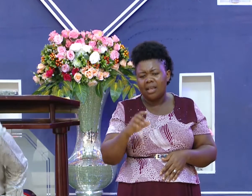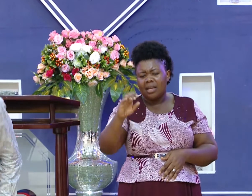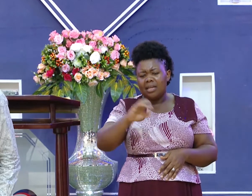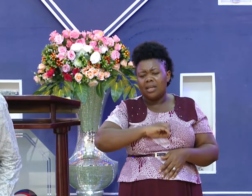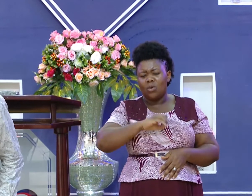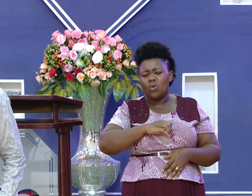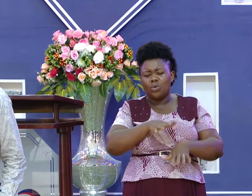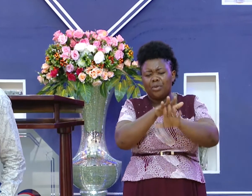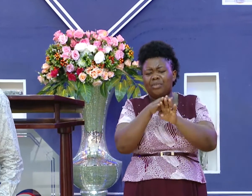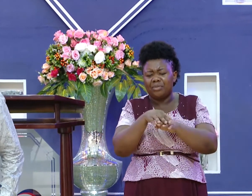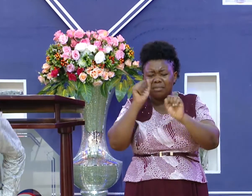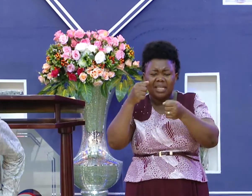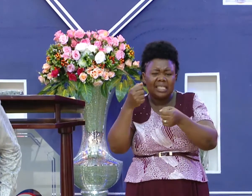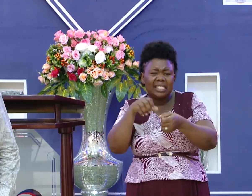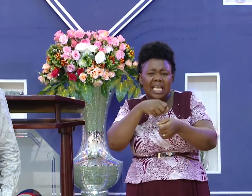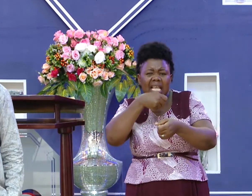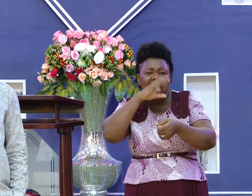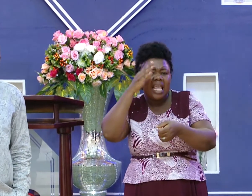know.